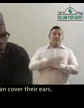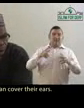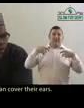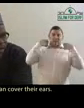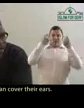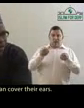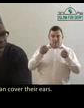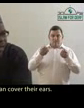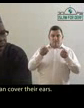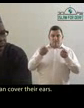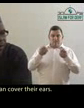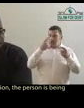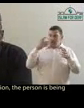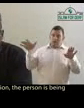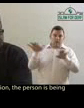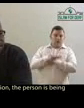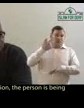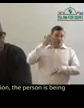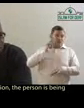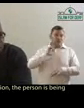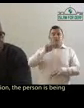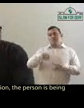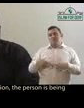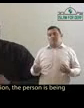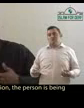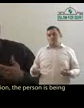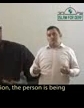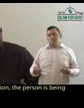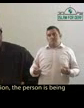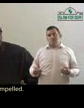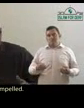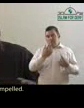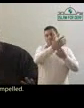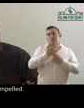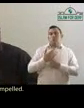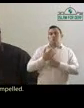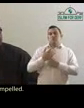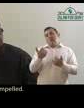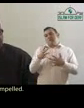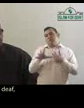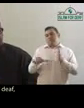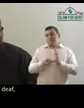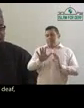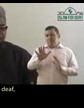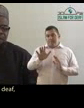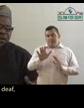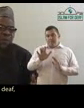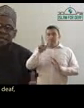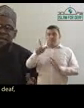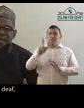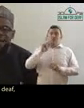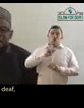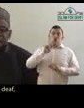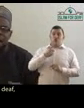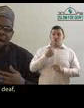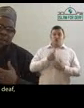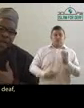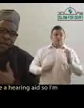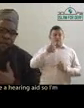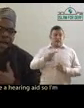aid. No one can cover their head. Then that's a different situation. The person's being compelled. No problem. They're being compelled. But for the girl just to